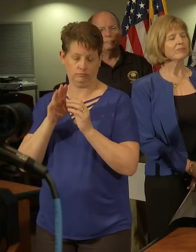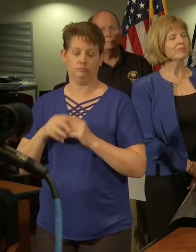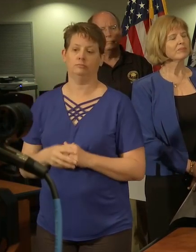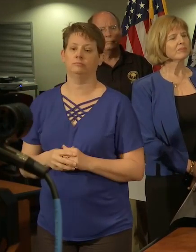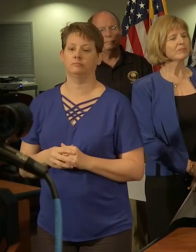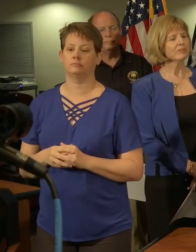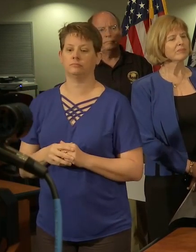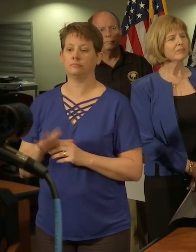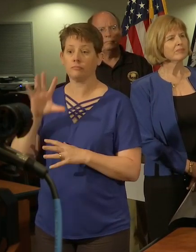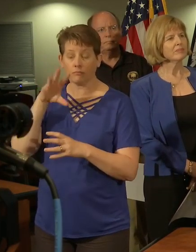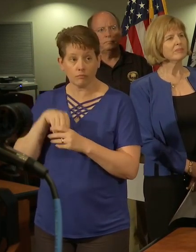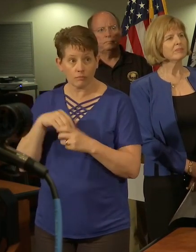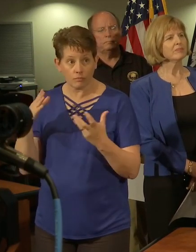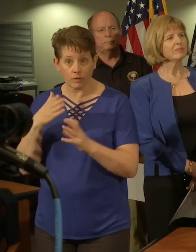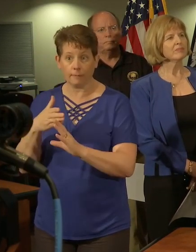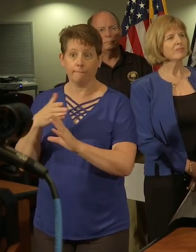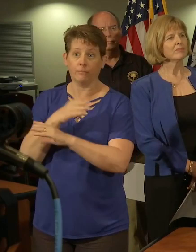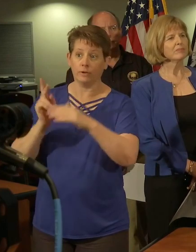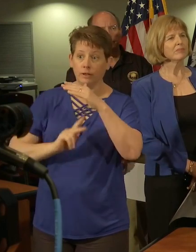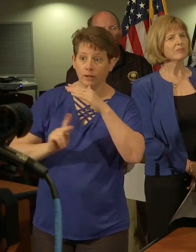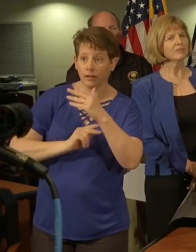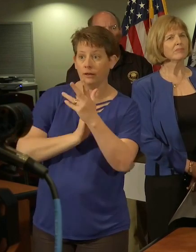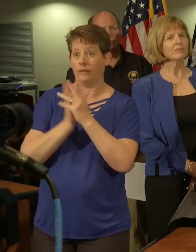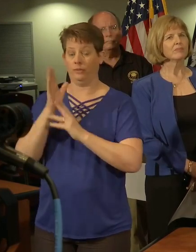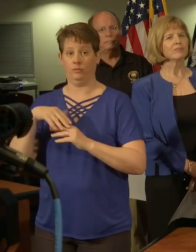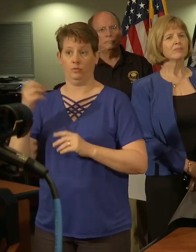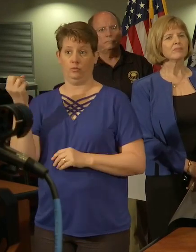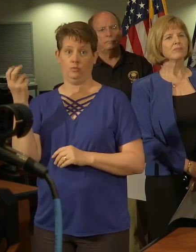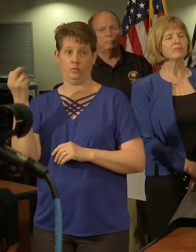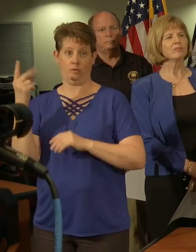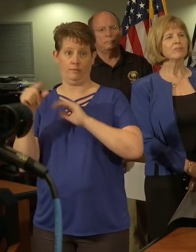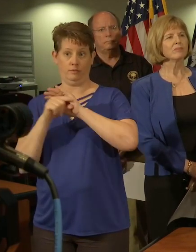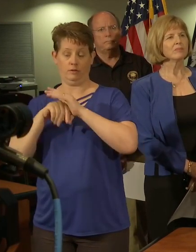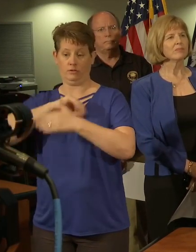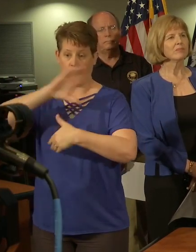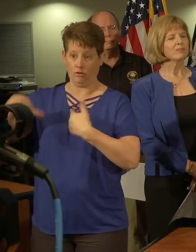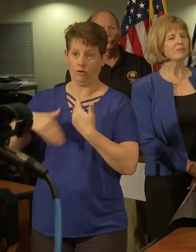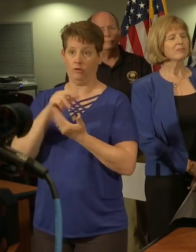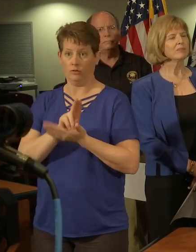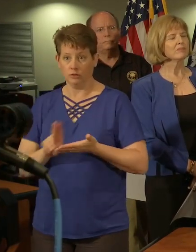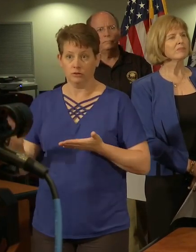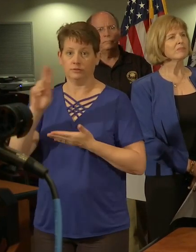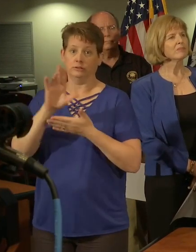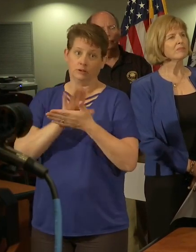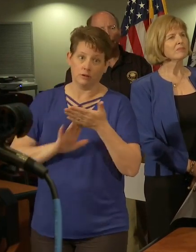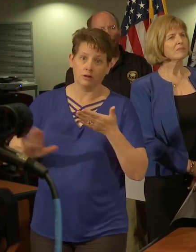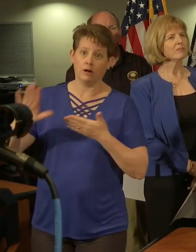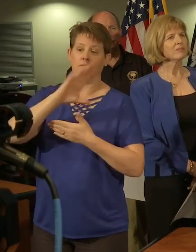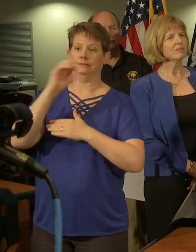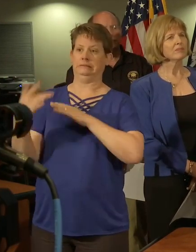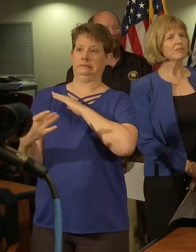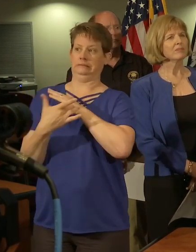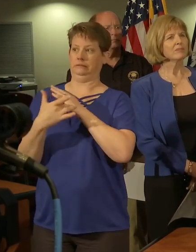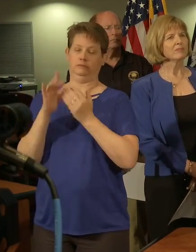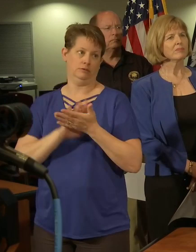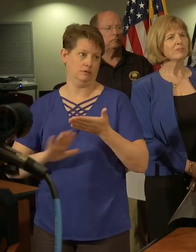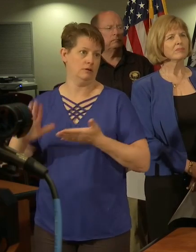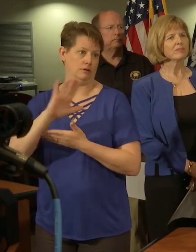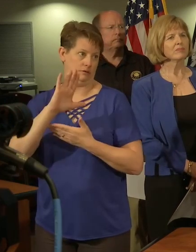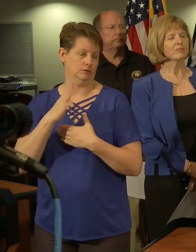This includes pre-K through 12, all universities, colleges, and technical